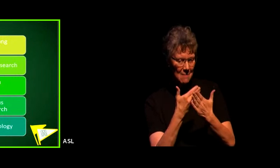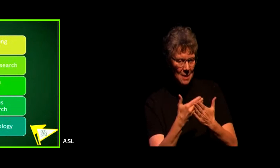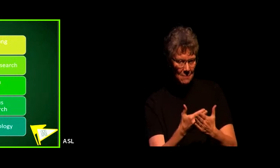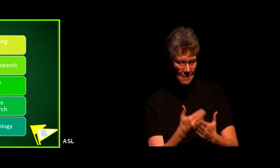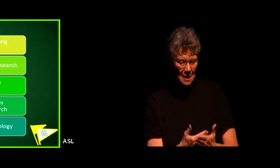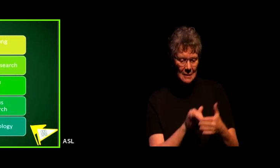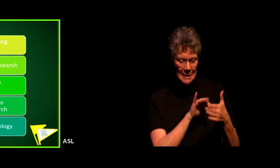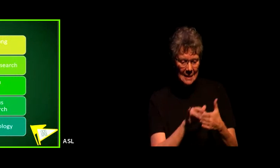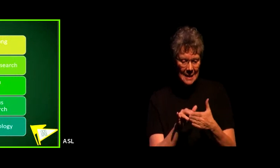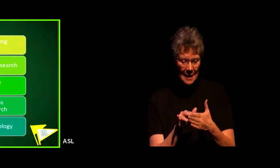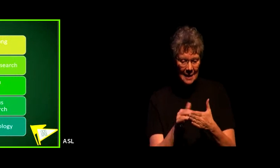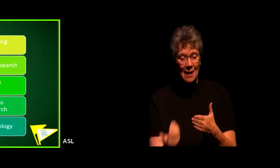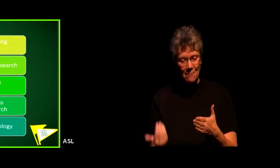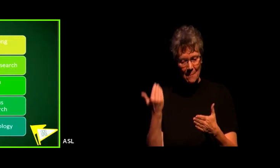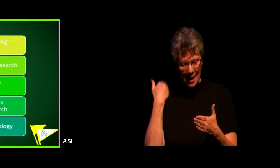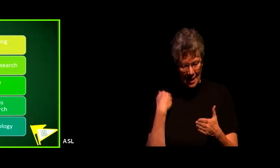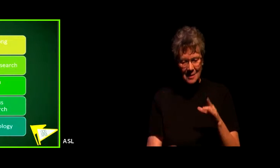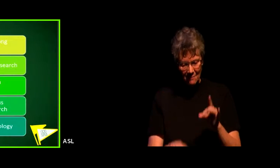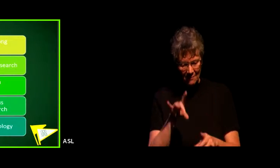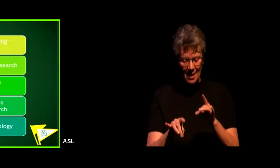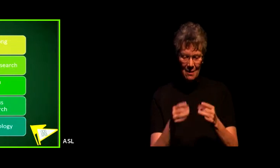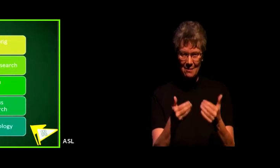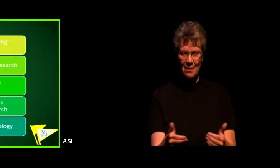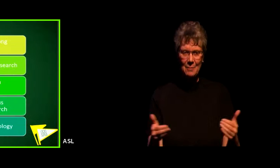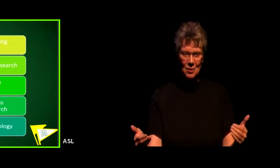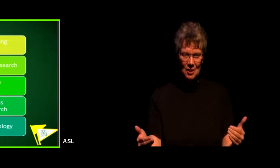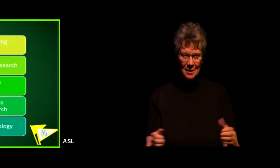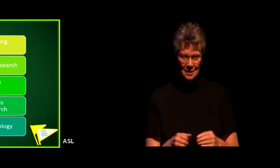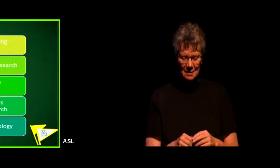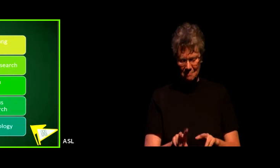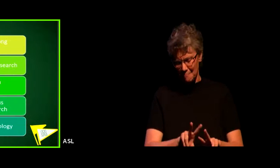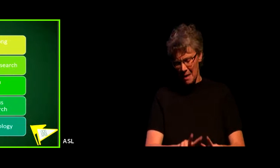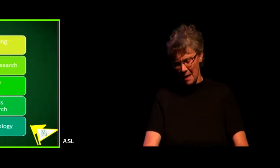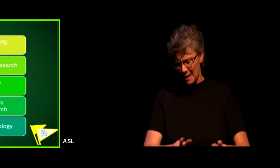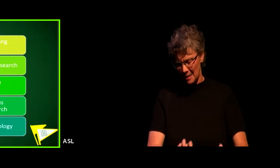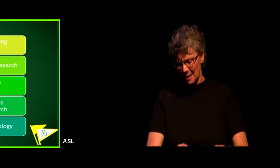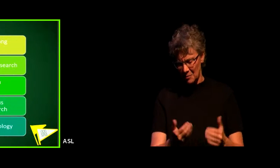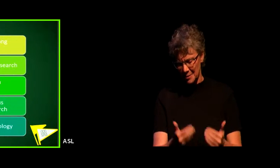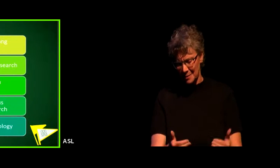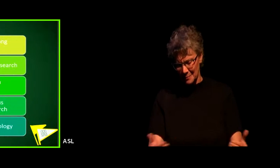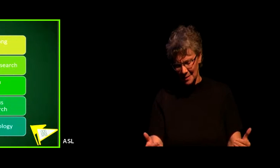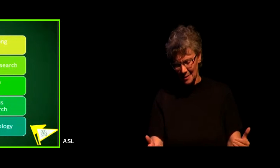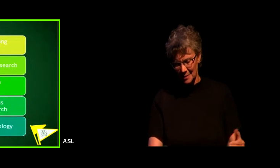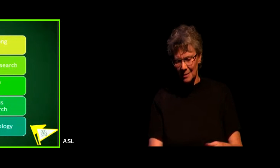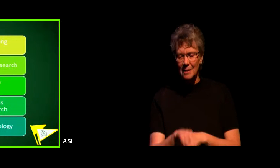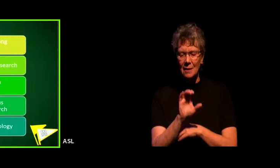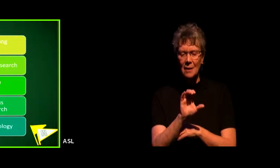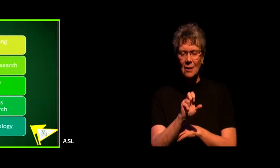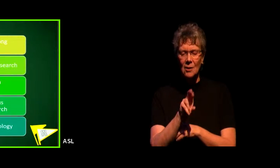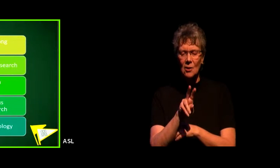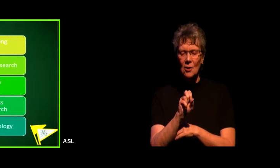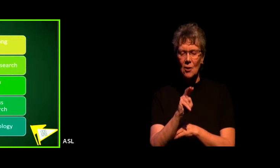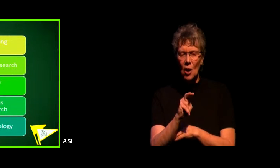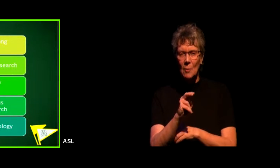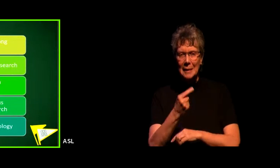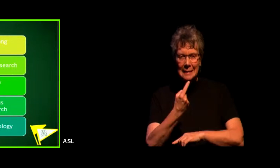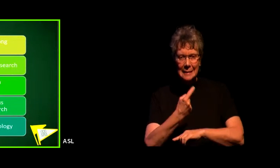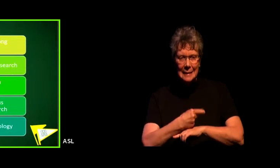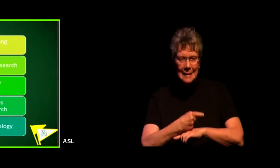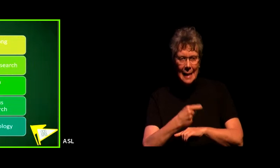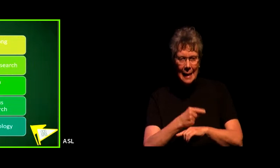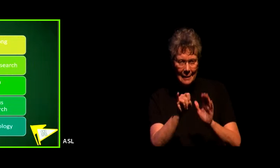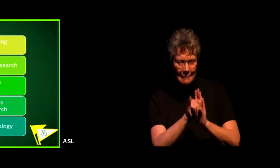objects and analyzing those objects, running statistical analyses, radiocarbon dating. And that was the way that archaeology told stories about